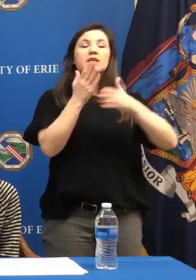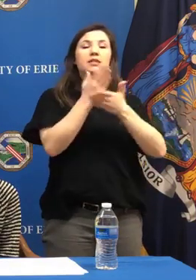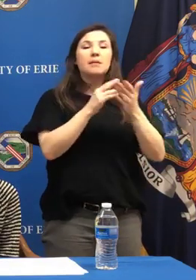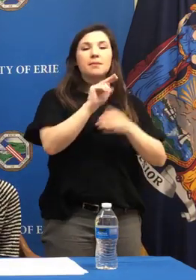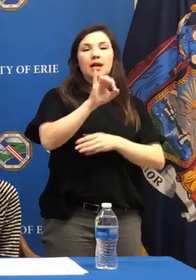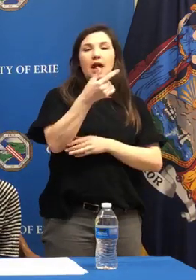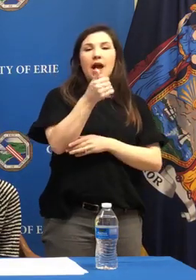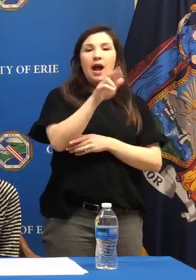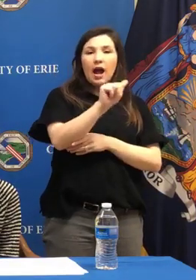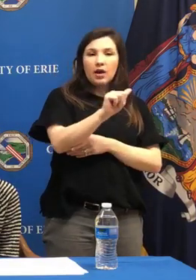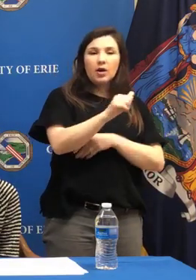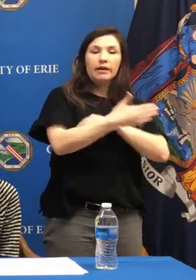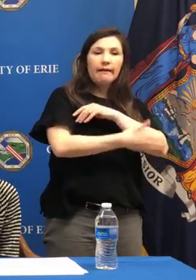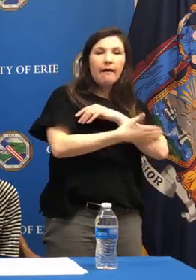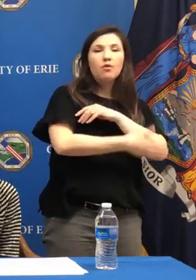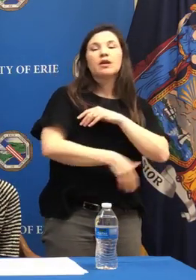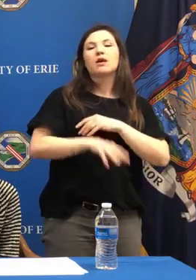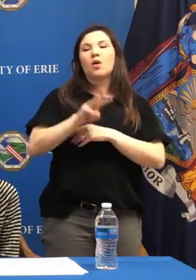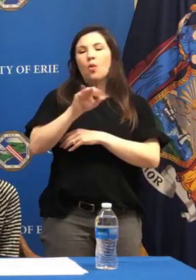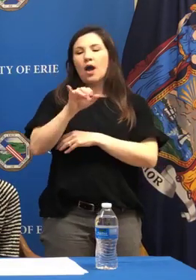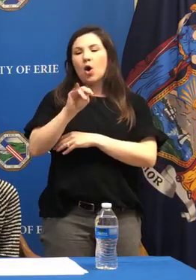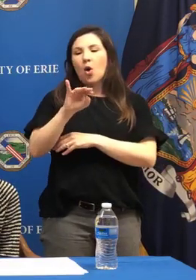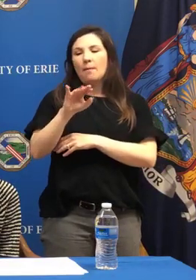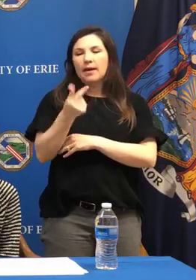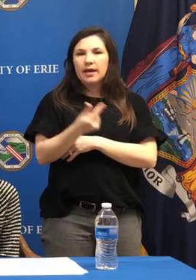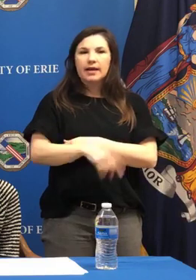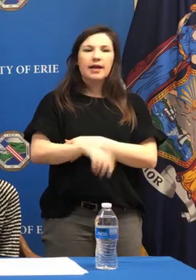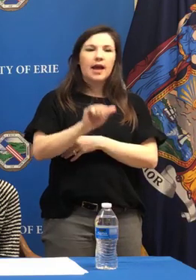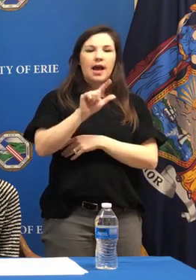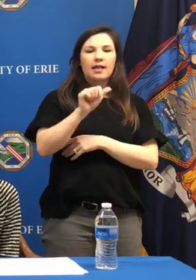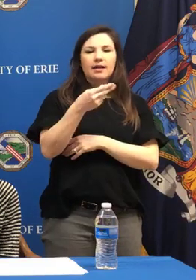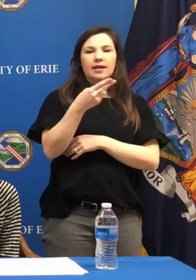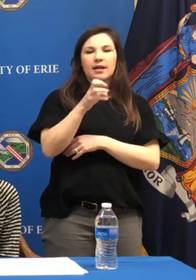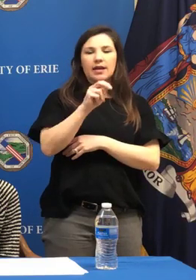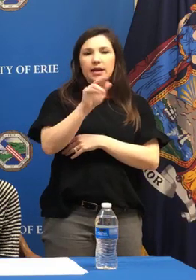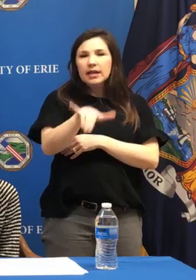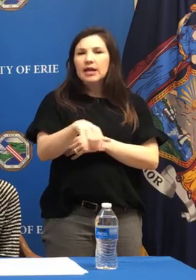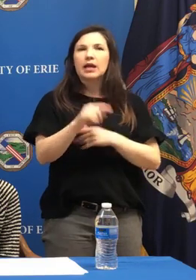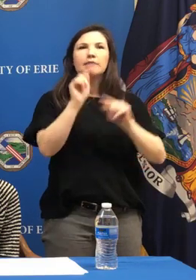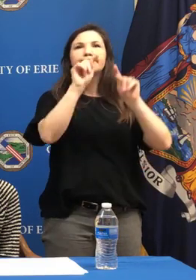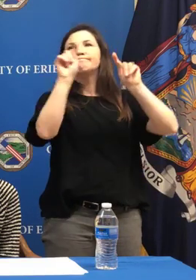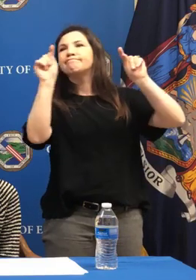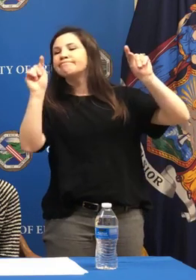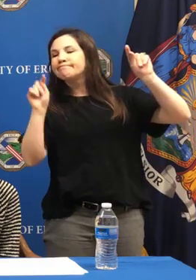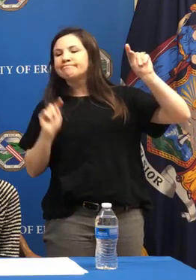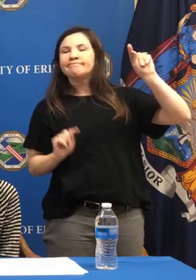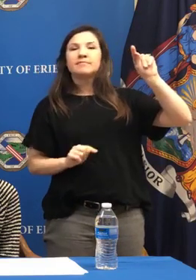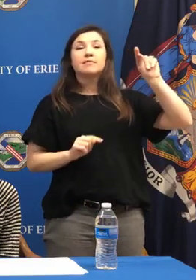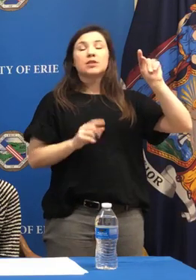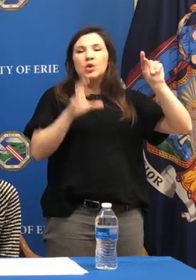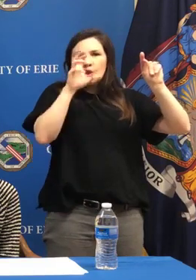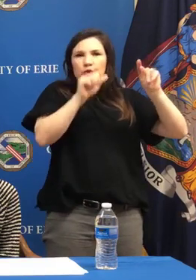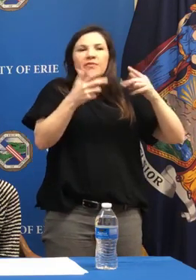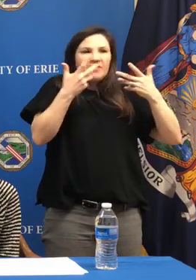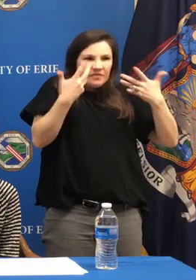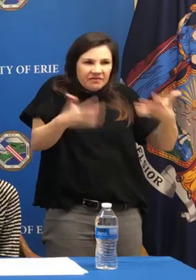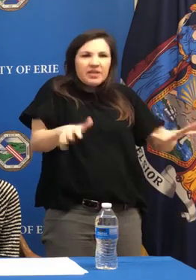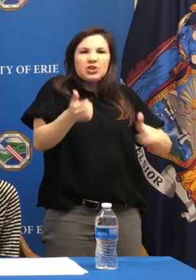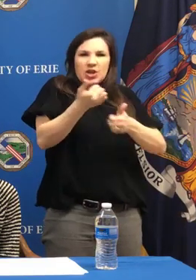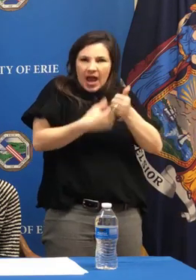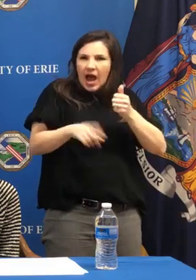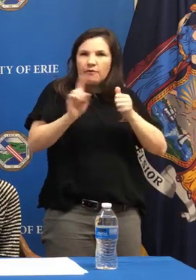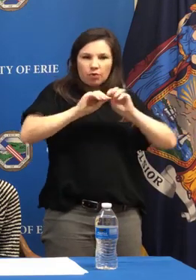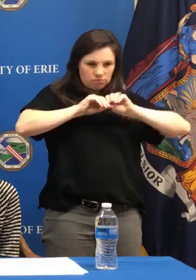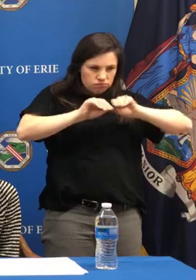County, there are cases in Wyoming County, there's cases in Allegheny County. You should once again go under the assumption it's everywhere in Western New